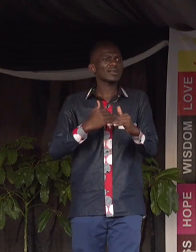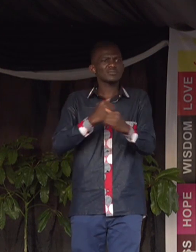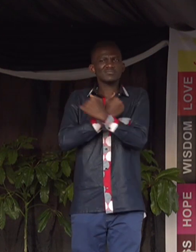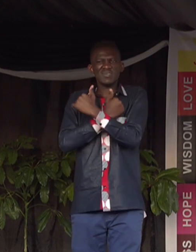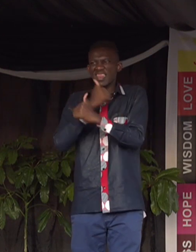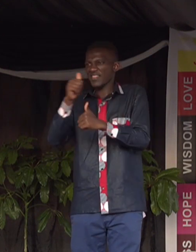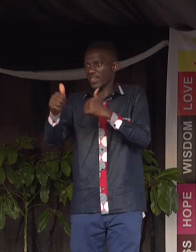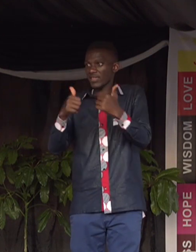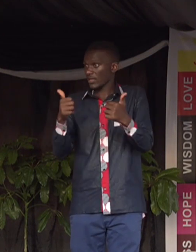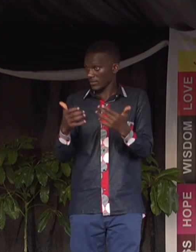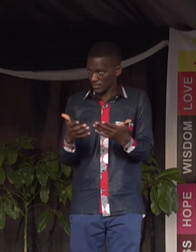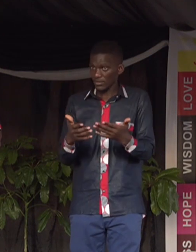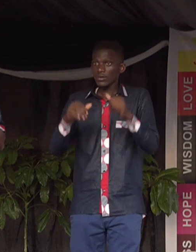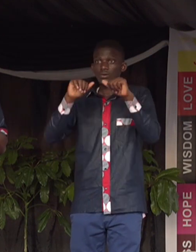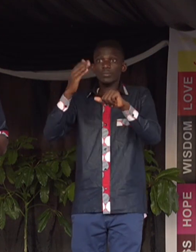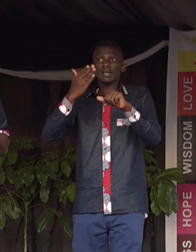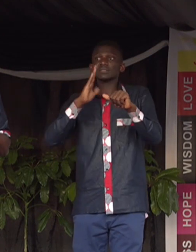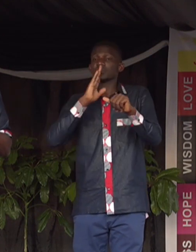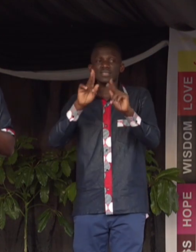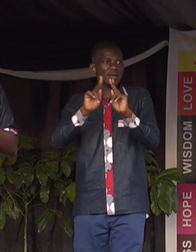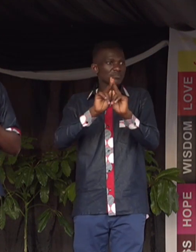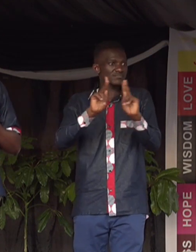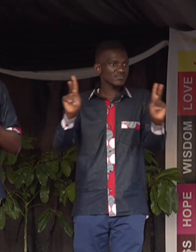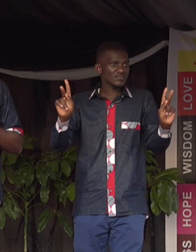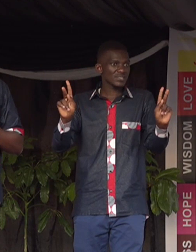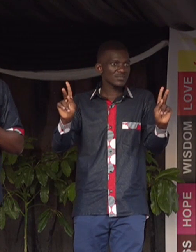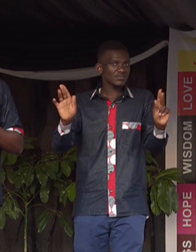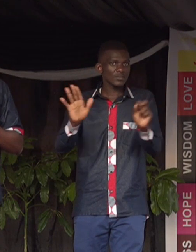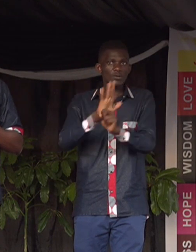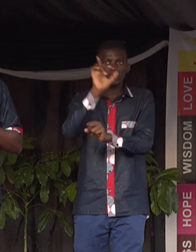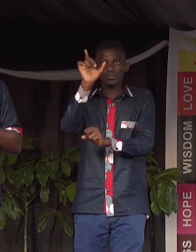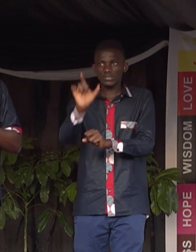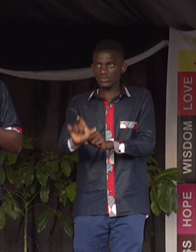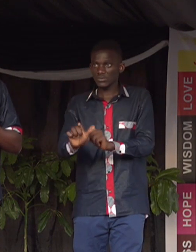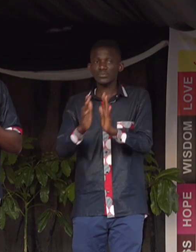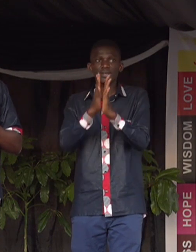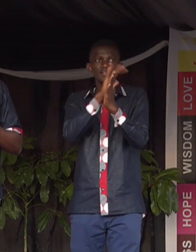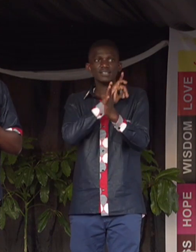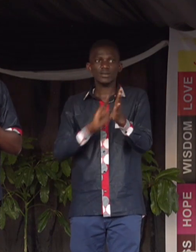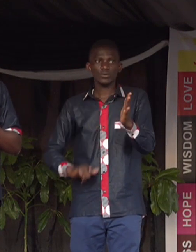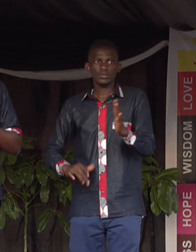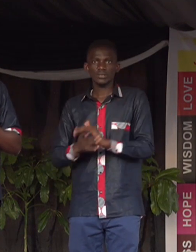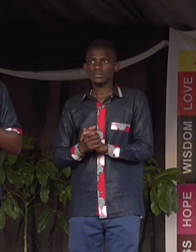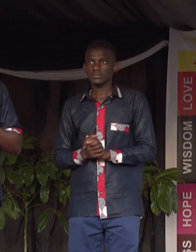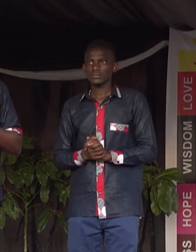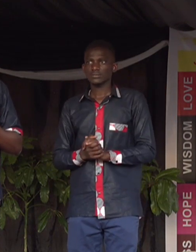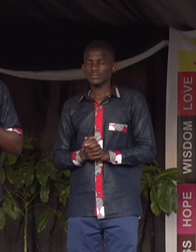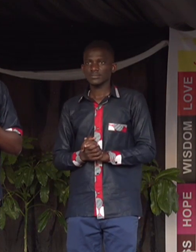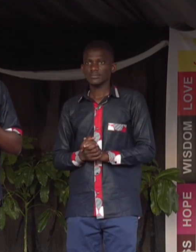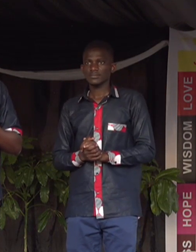Bobo yagala okubanga mwagalana. You must be a peaceful person. Olina okuba omuntu owe mirembe. Praise the Lord. Mukama yebazibwe.